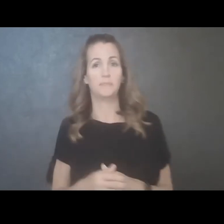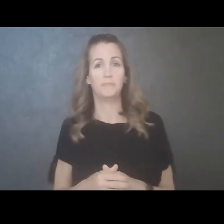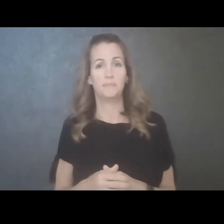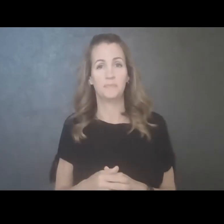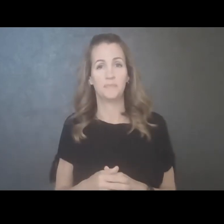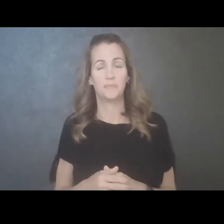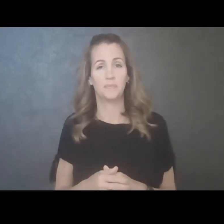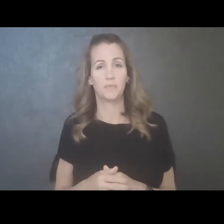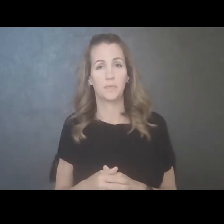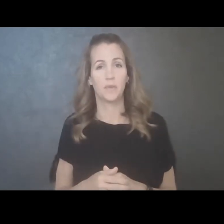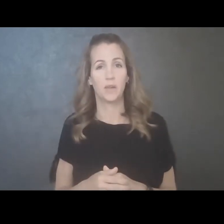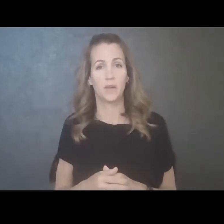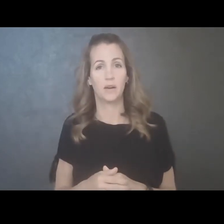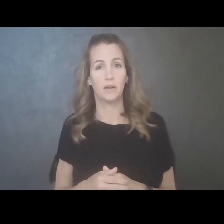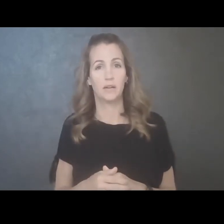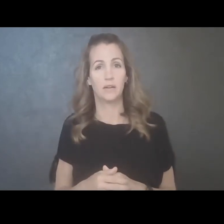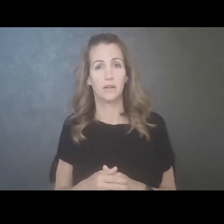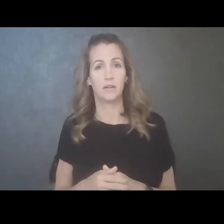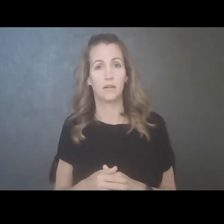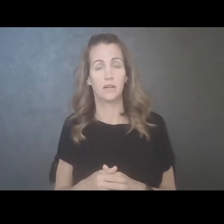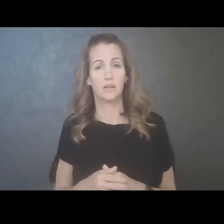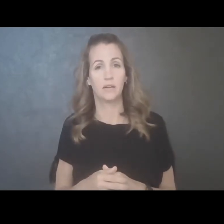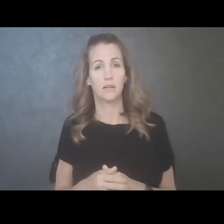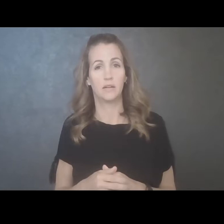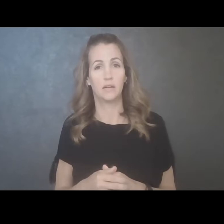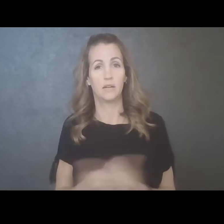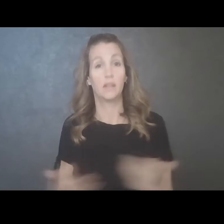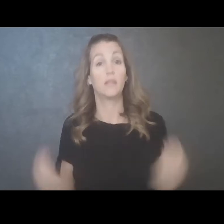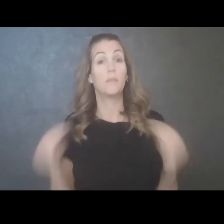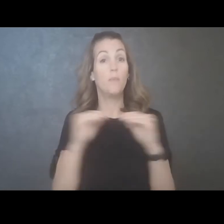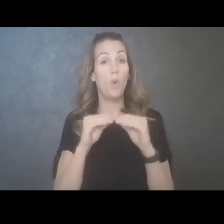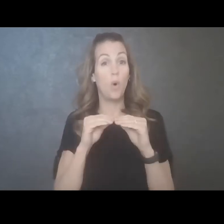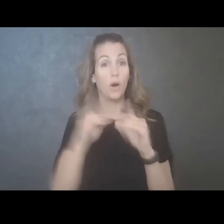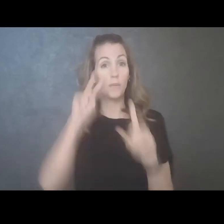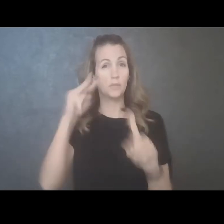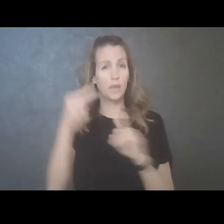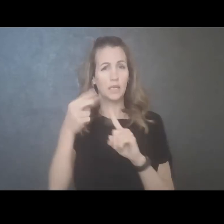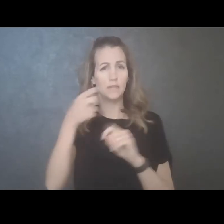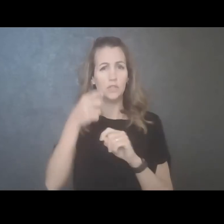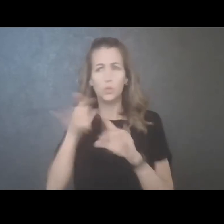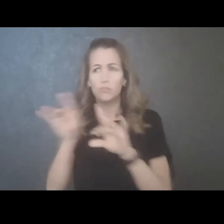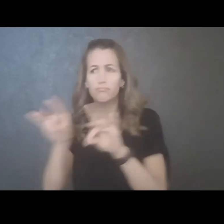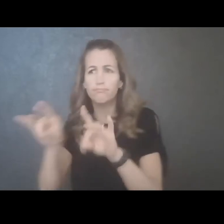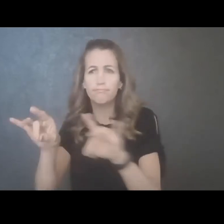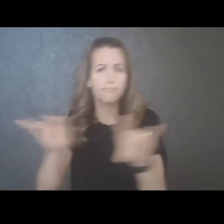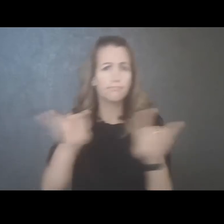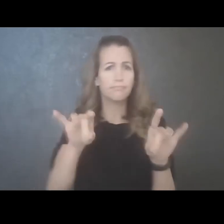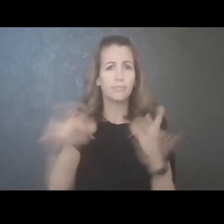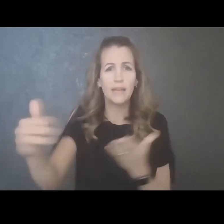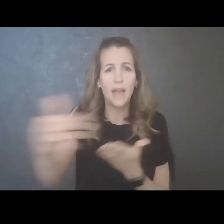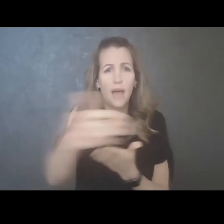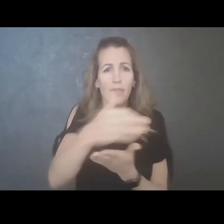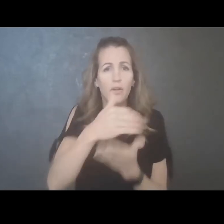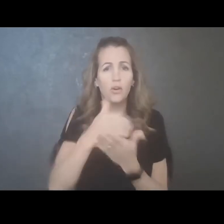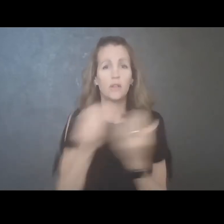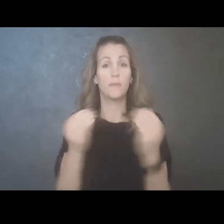Now, that is the more perspectives you gather, and the more we collaborate, because perspectives,